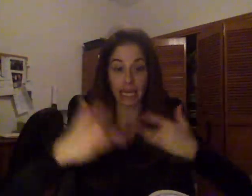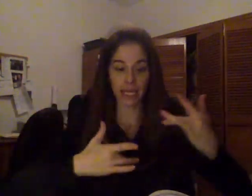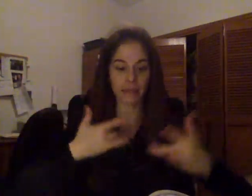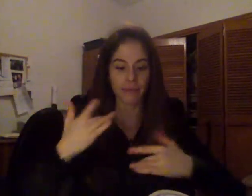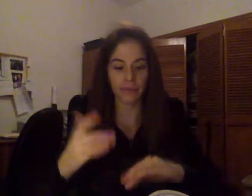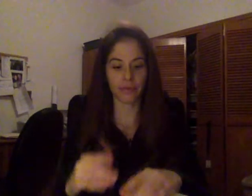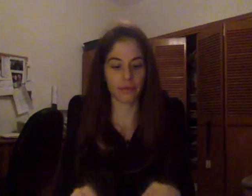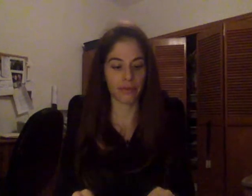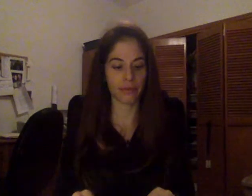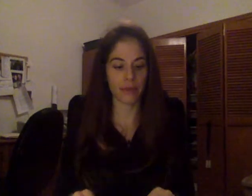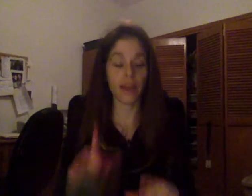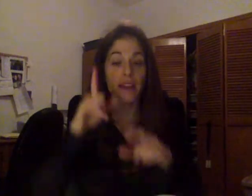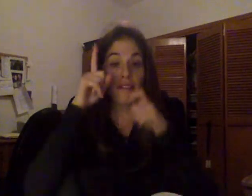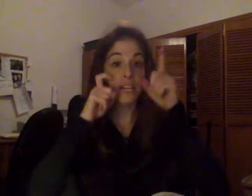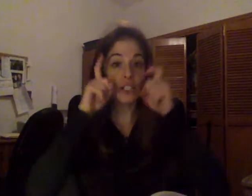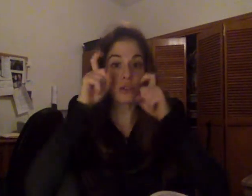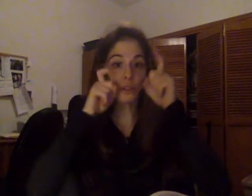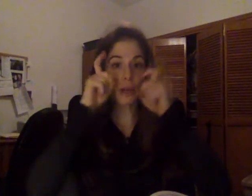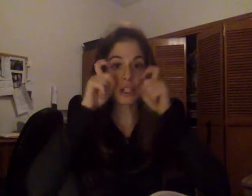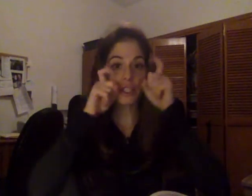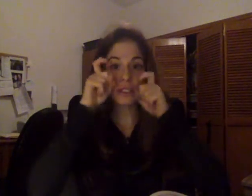Excited. Facial expressions.